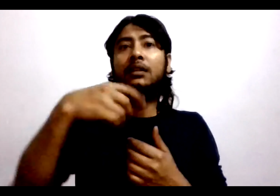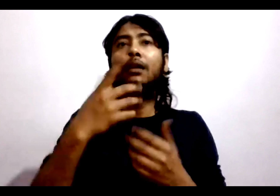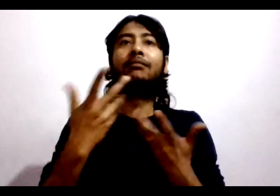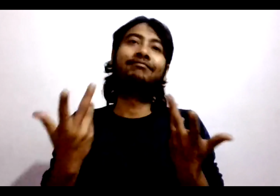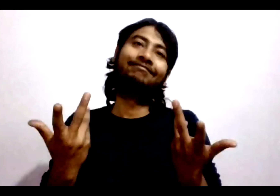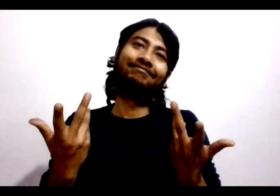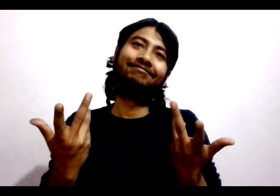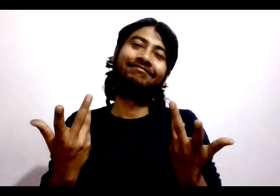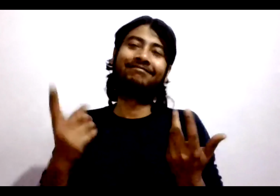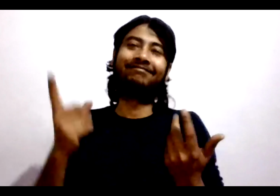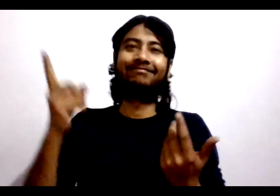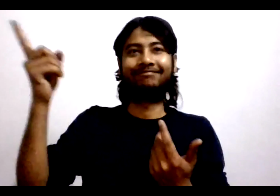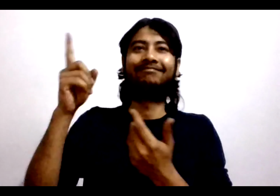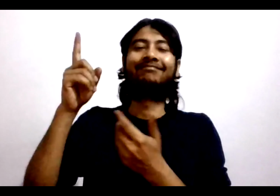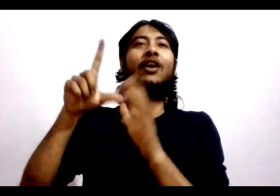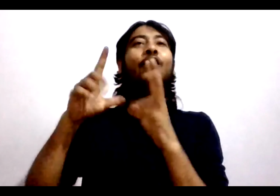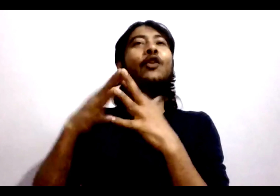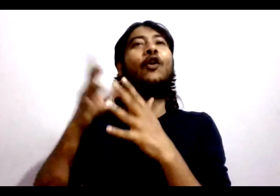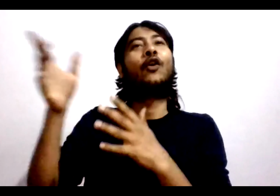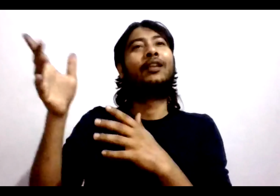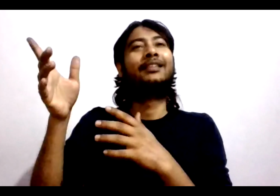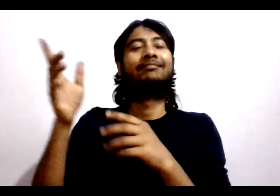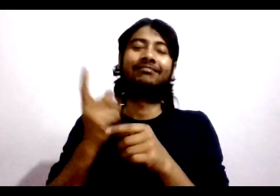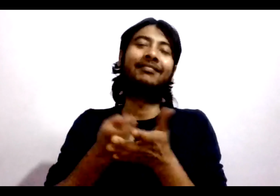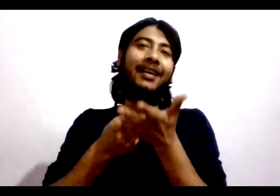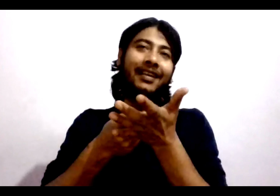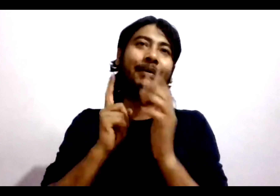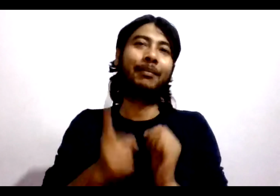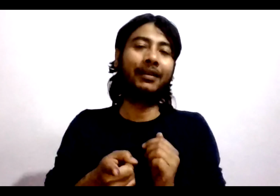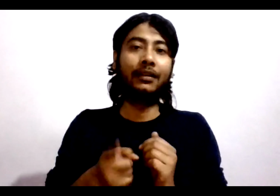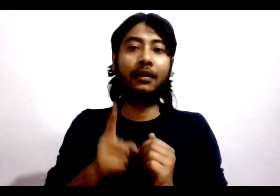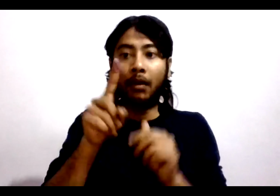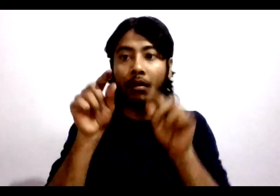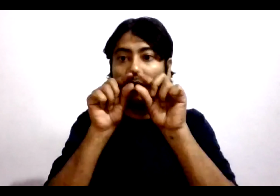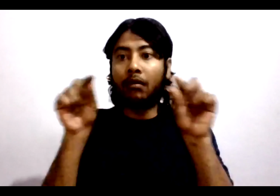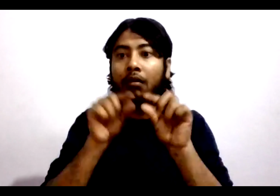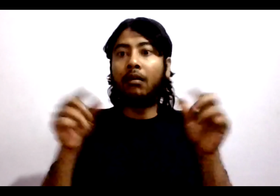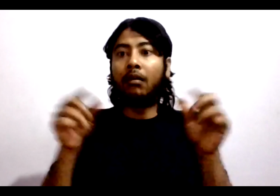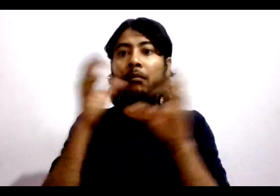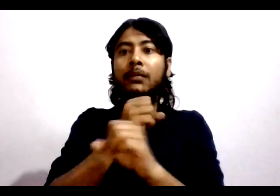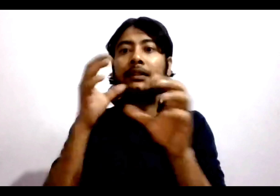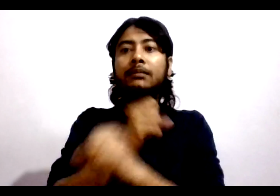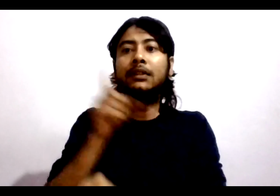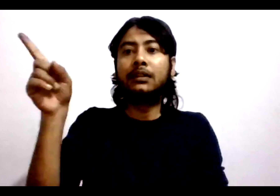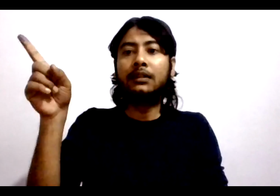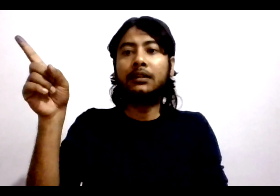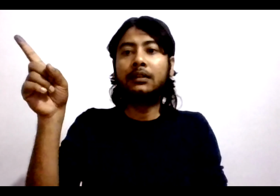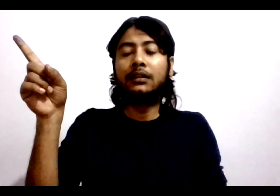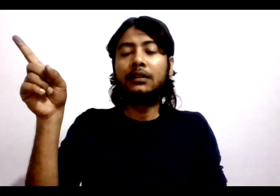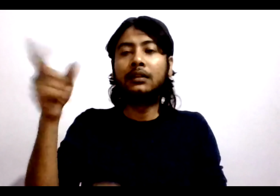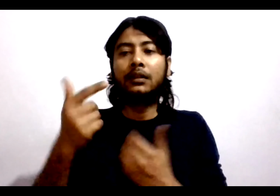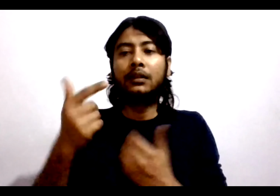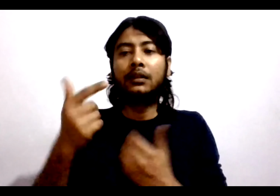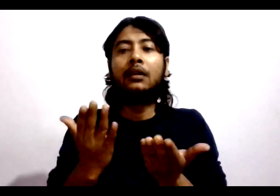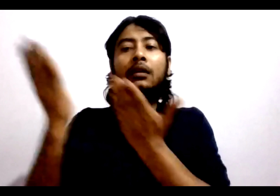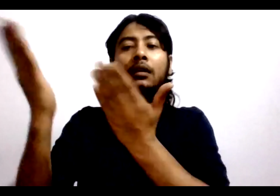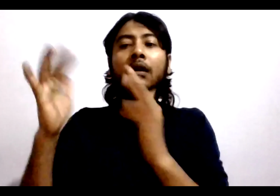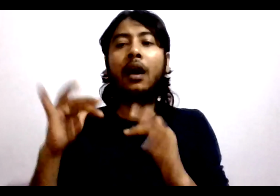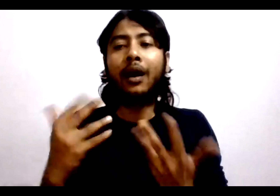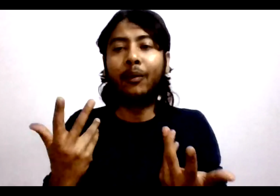and certain thing is not there. So that's why we cannot, provide though they agree that, it's a requirement of